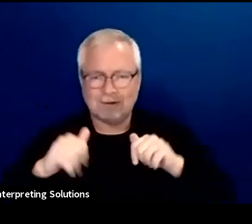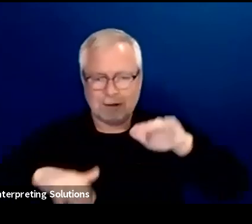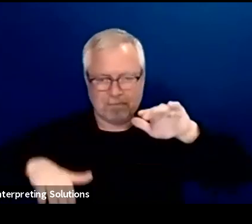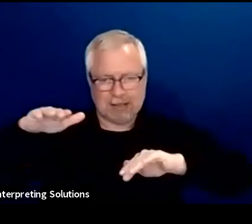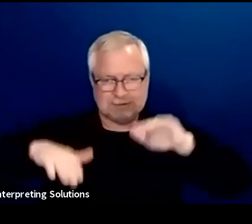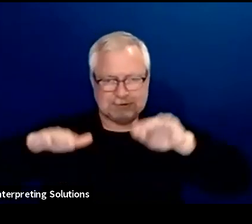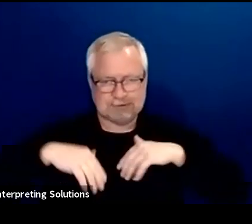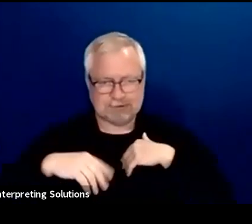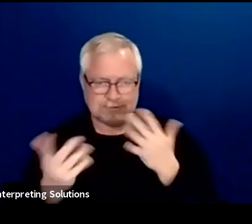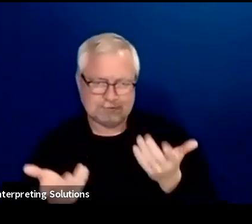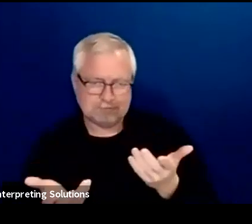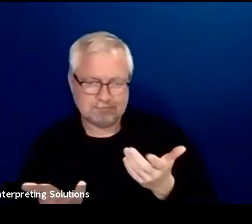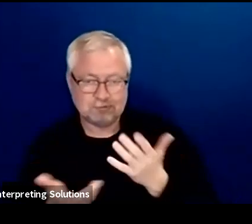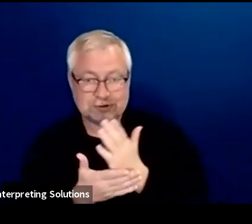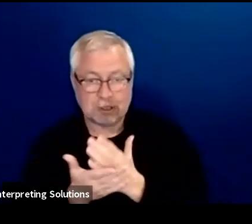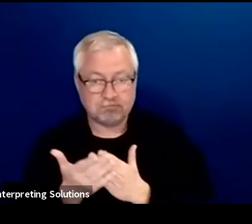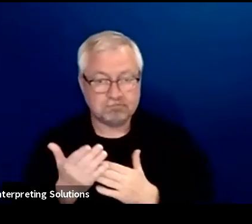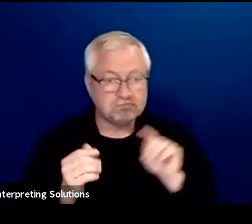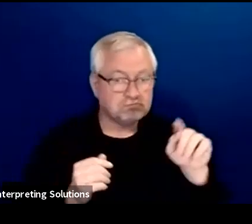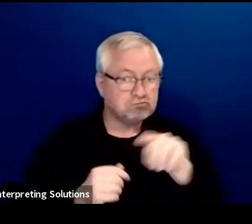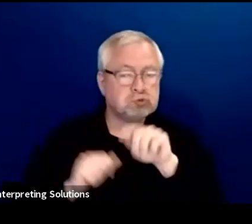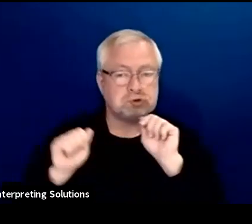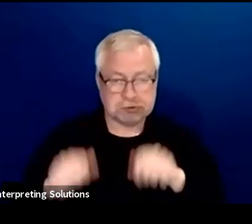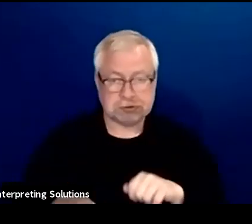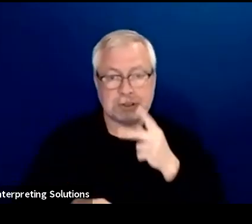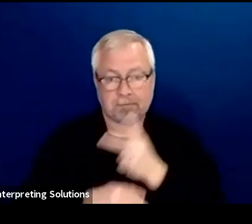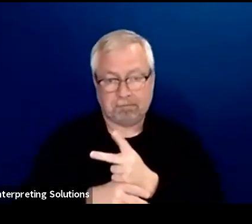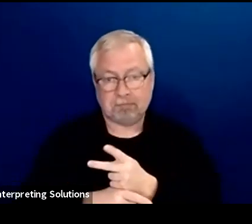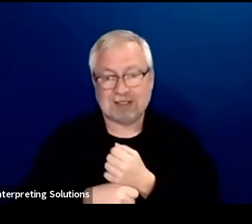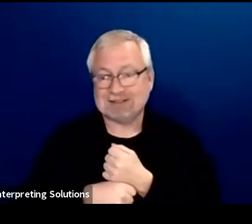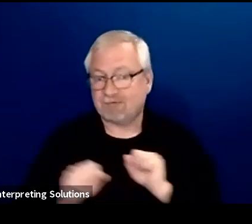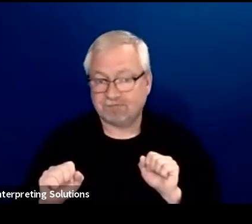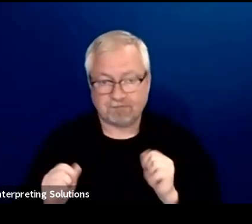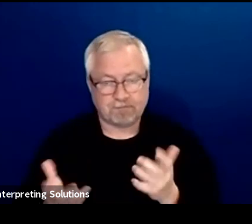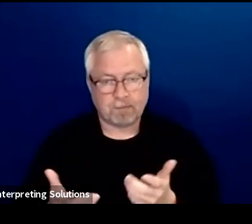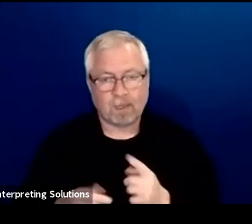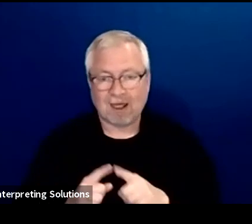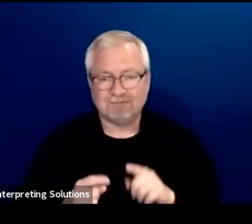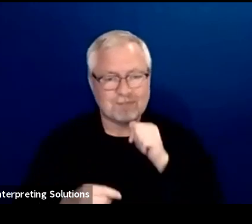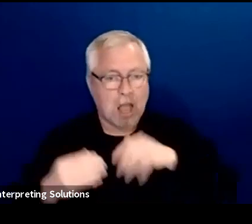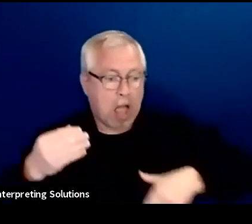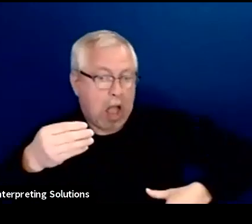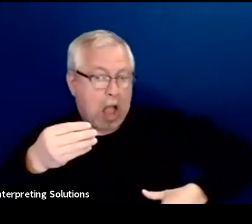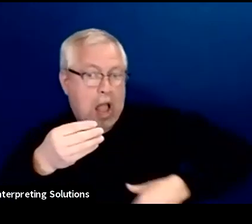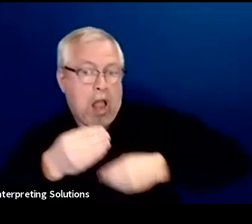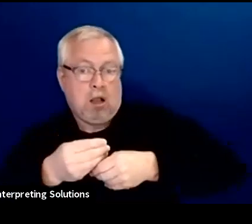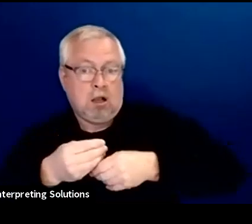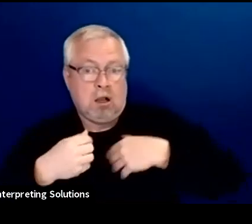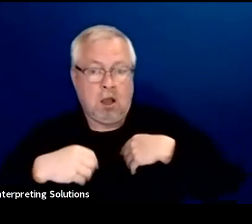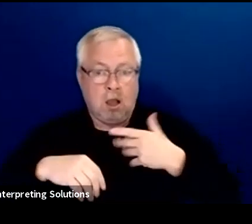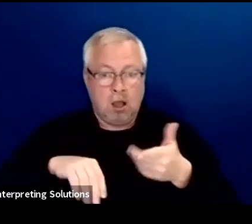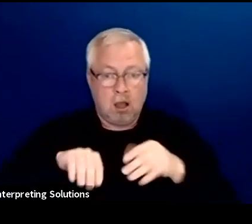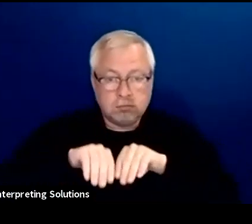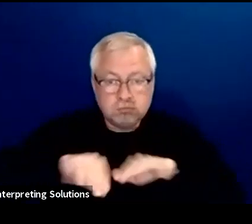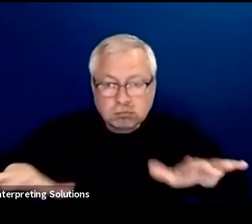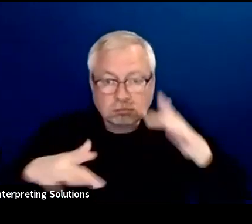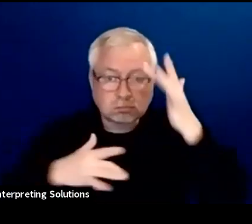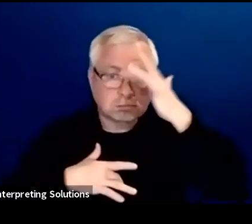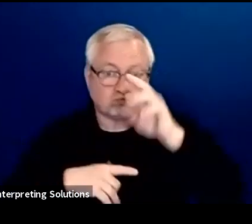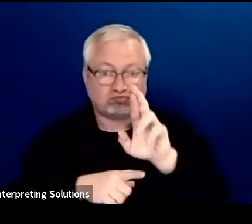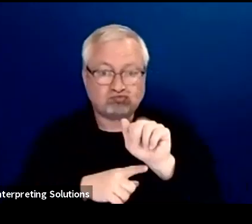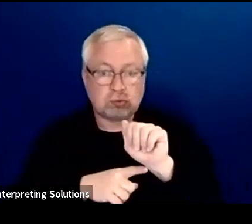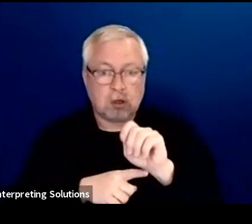that would keep it just as safe, would not add to the transmission rate, would not put at-risk populations at risk, and yet would allow